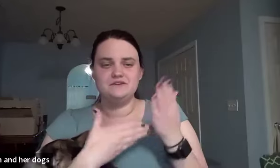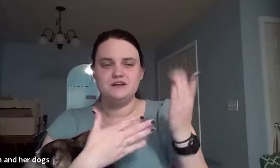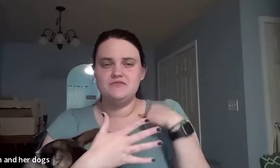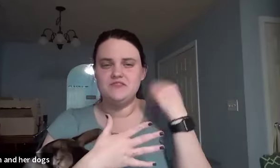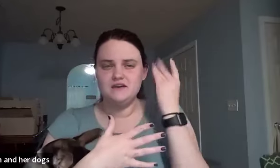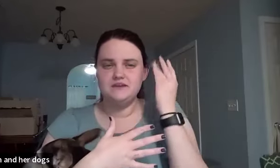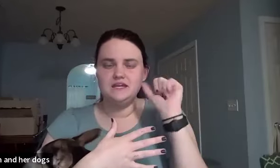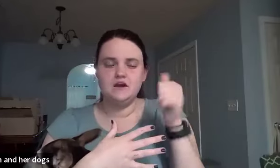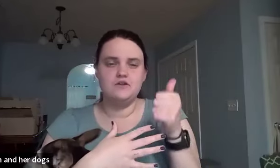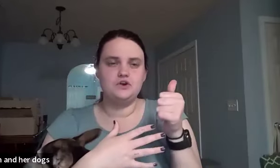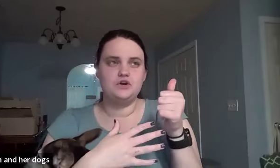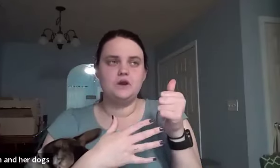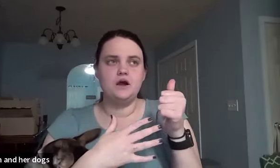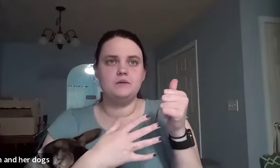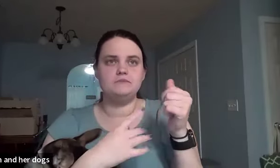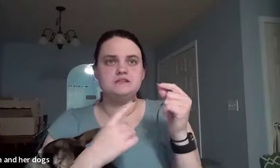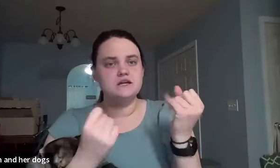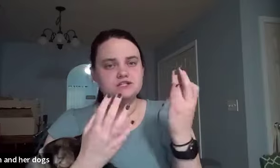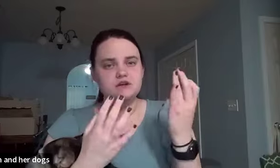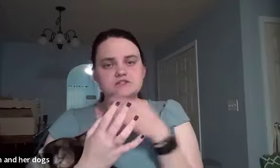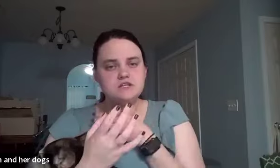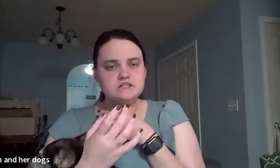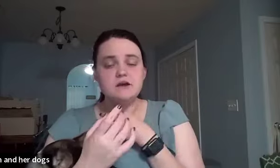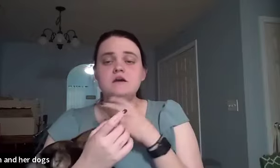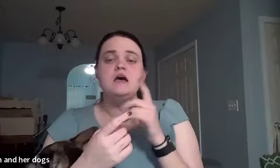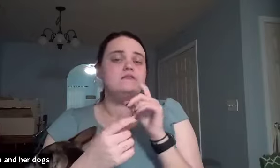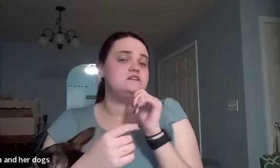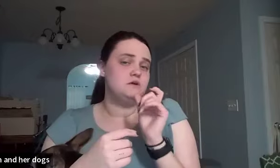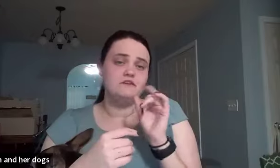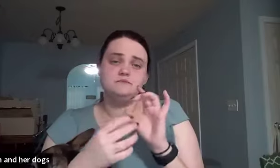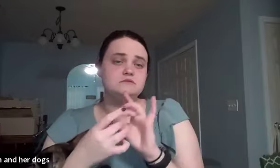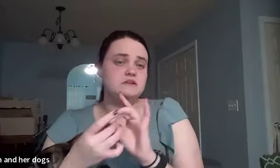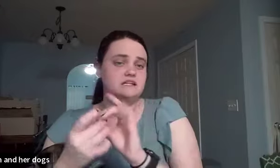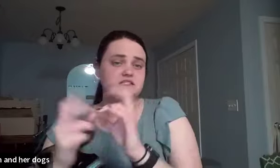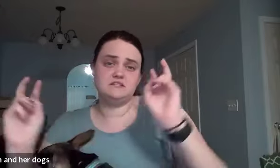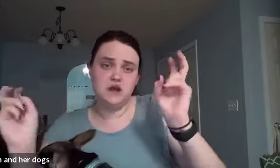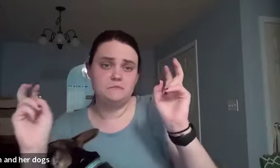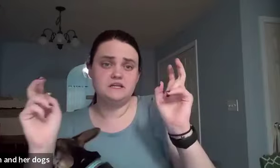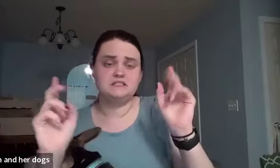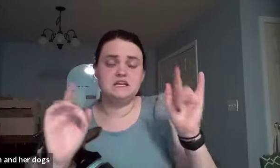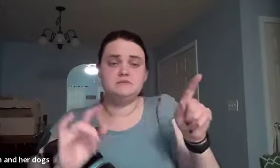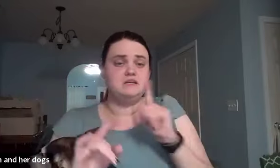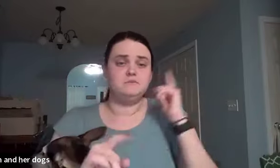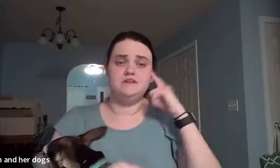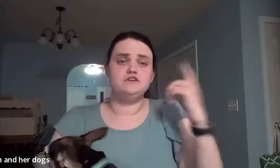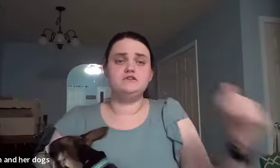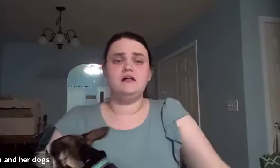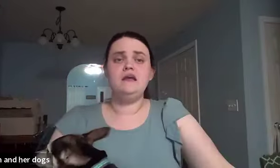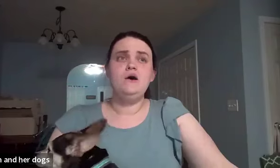definitely recommend think of any other signs you guys are curious about, and they don't have to be related to the topics. It can be, I mean, if you're like,